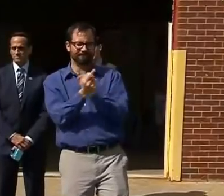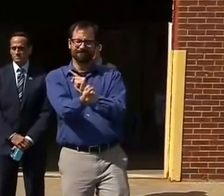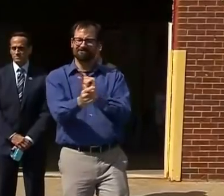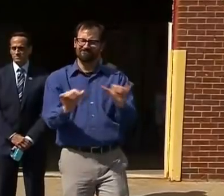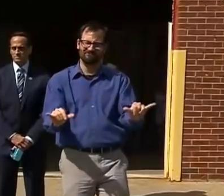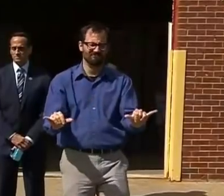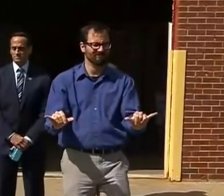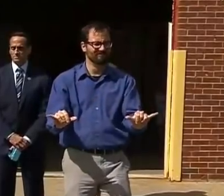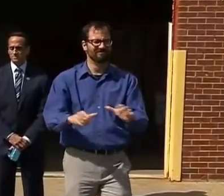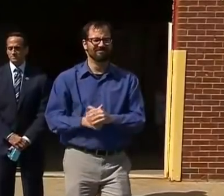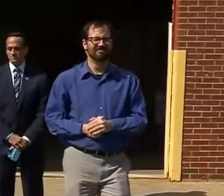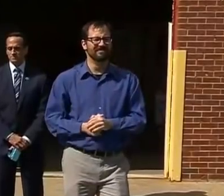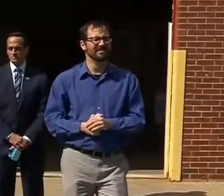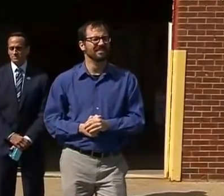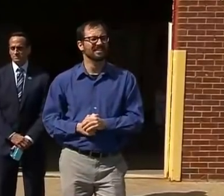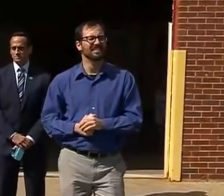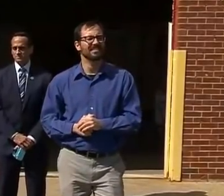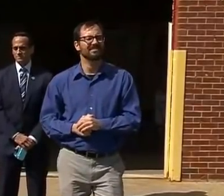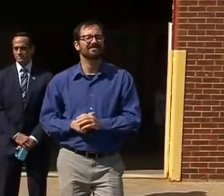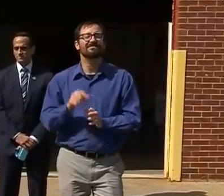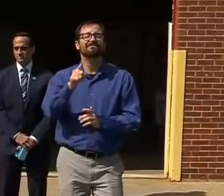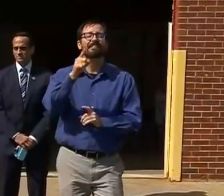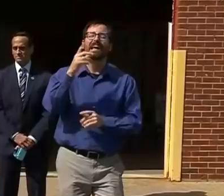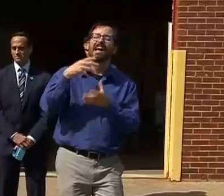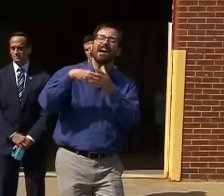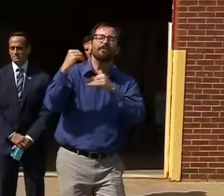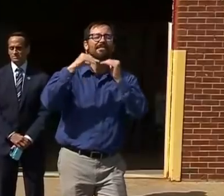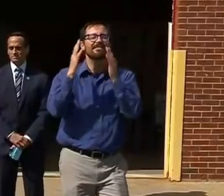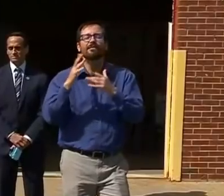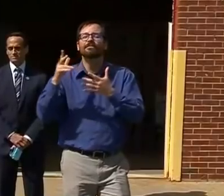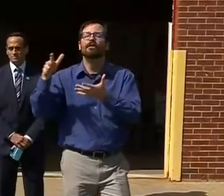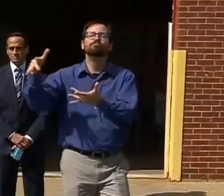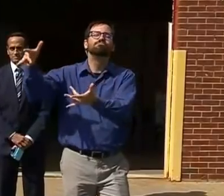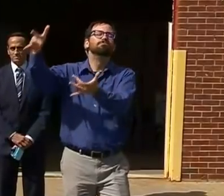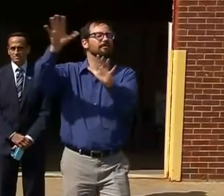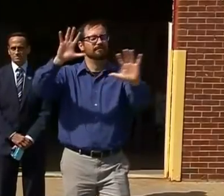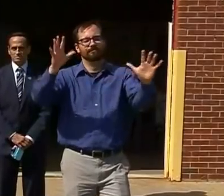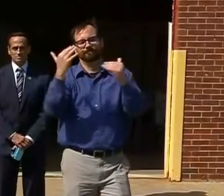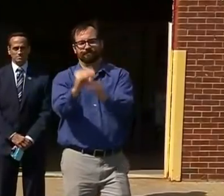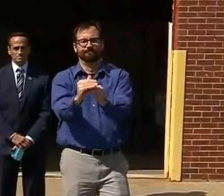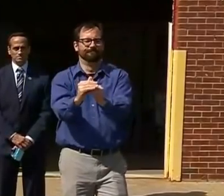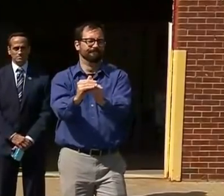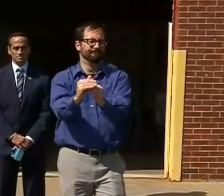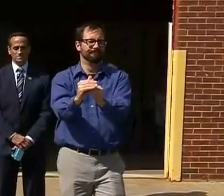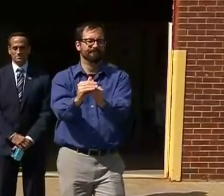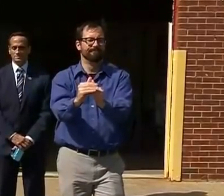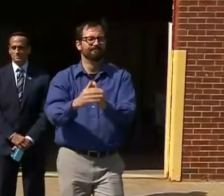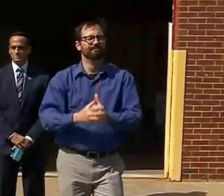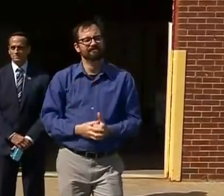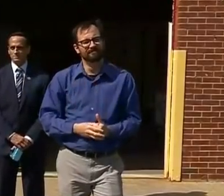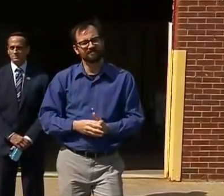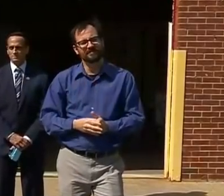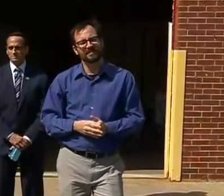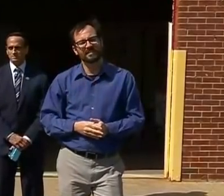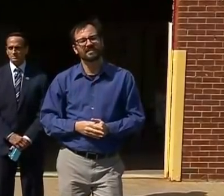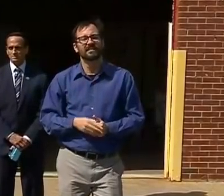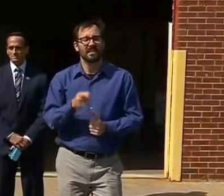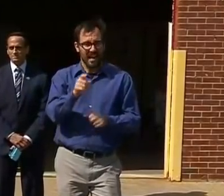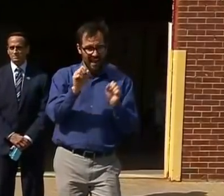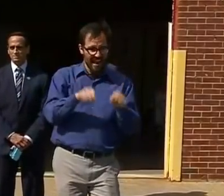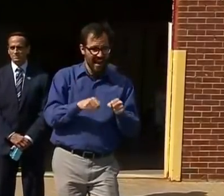limiting your outdoor activities to those essential activities we've discussed before. And if you can wear a face covering or a mask when you